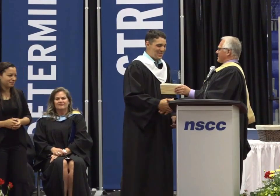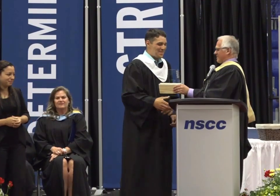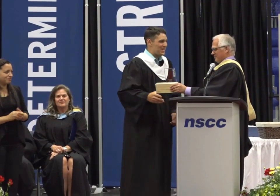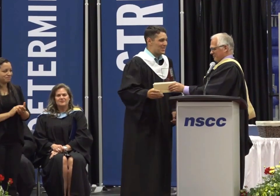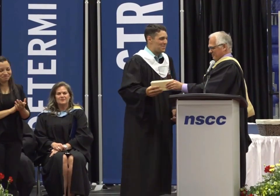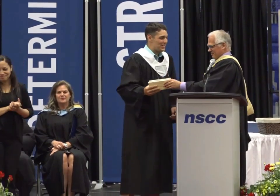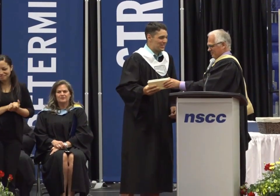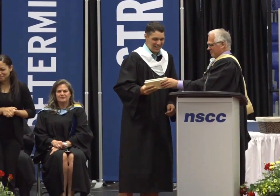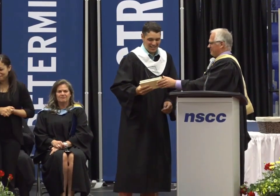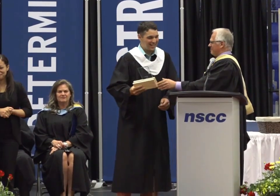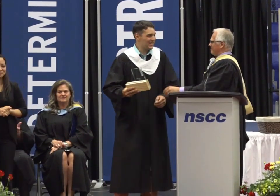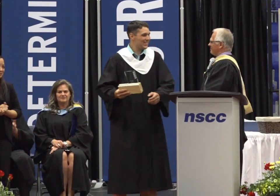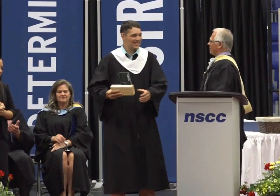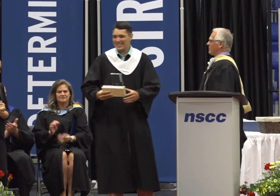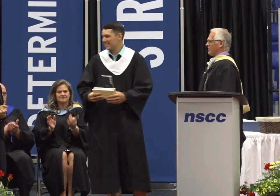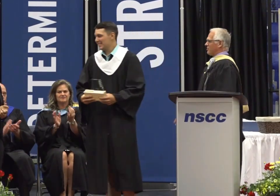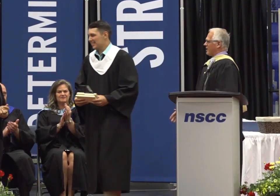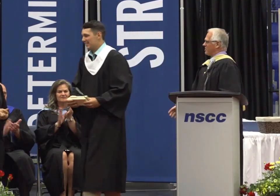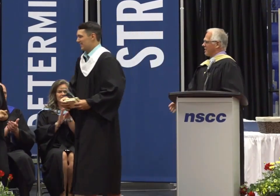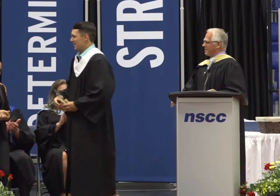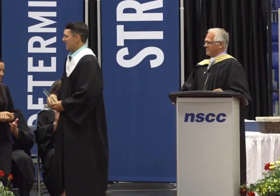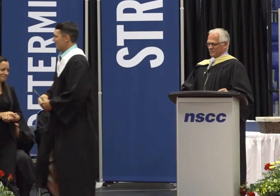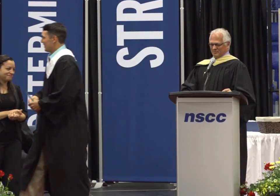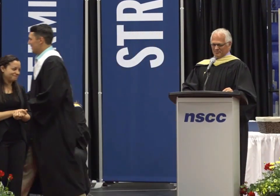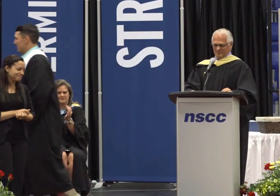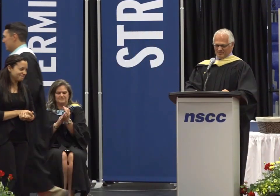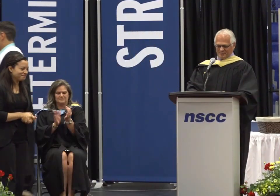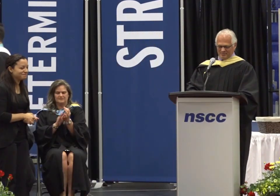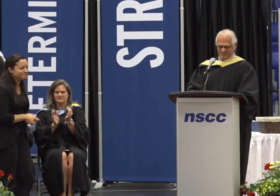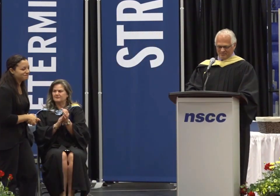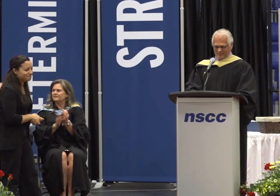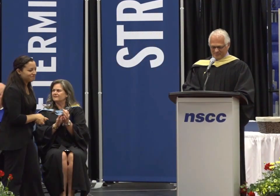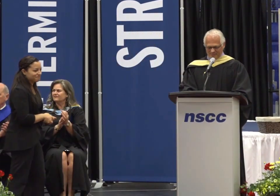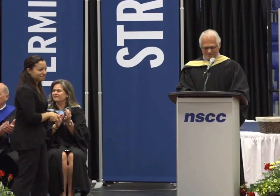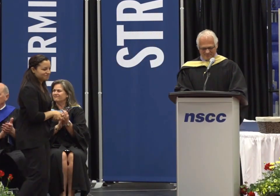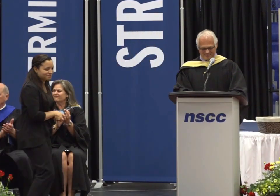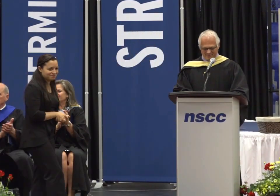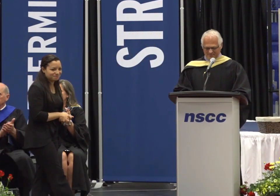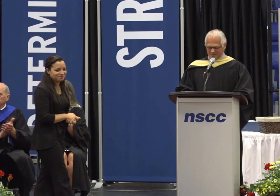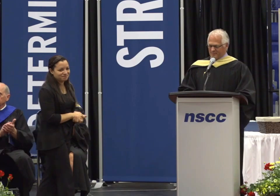Congratulations. Thank you very much. I appreciate it. Thank you. You did great, Jake.